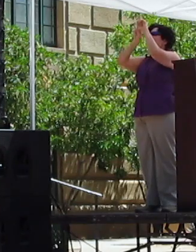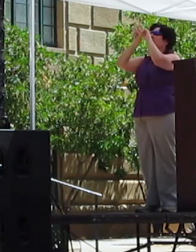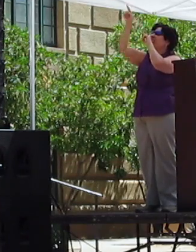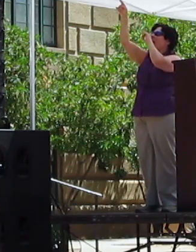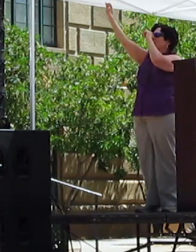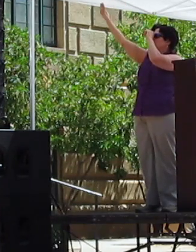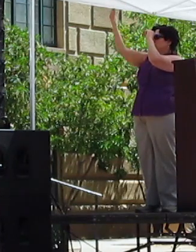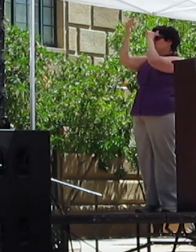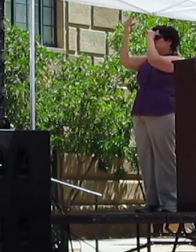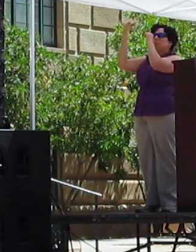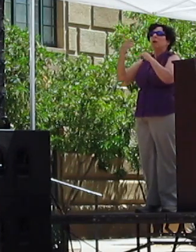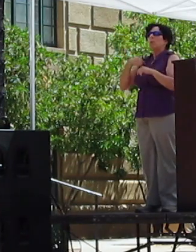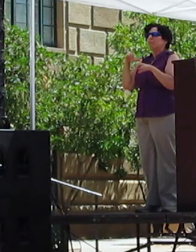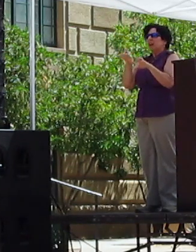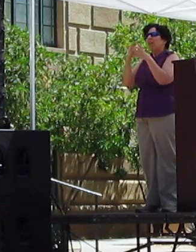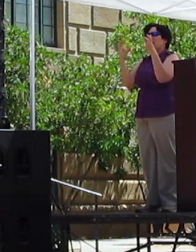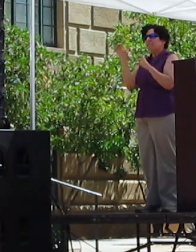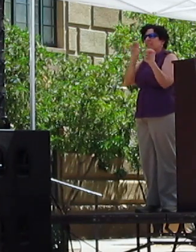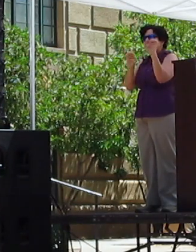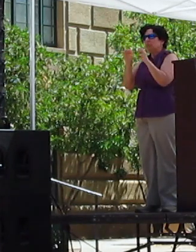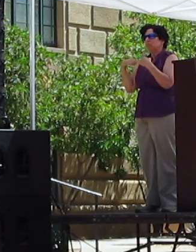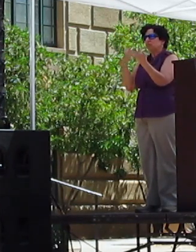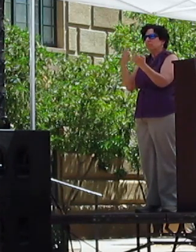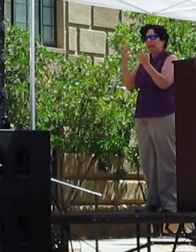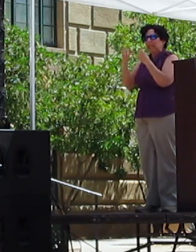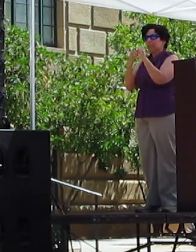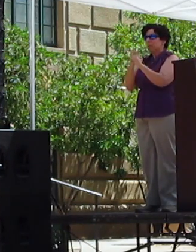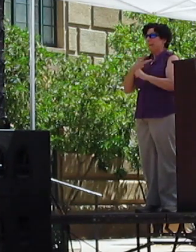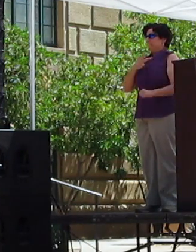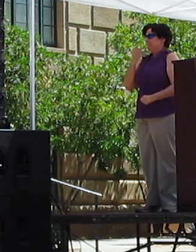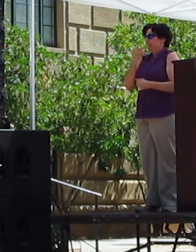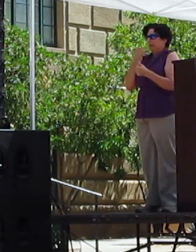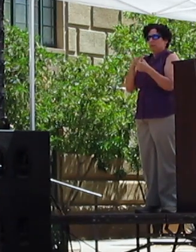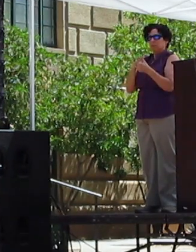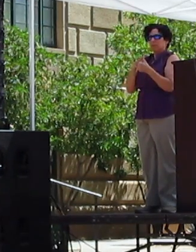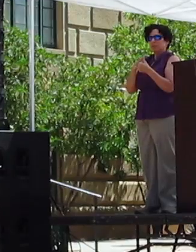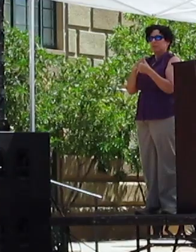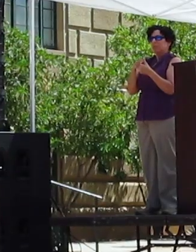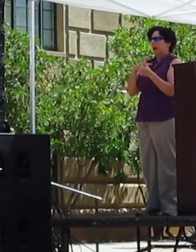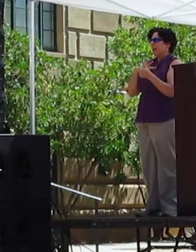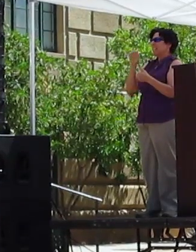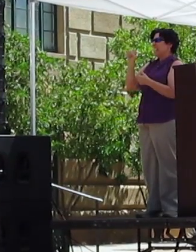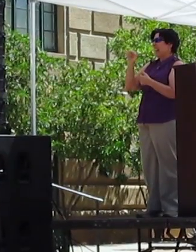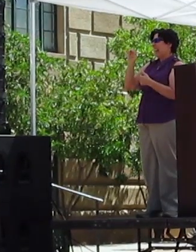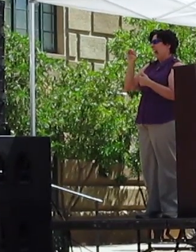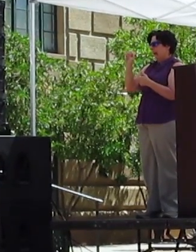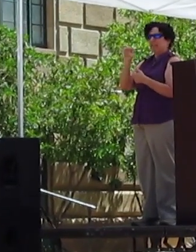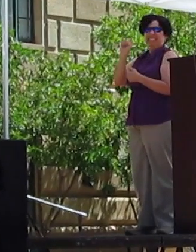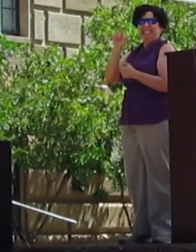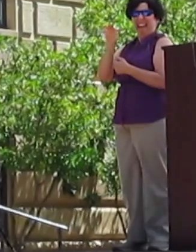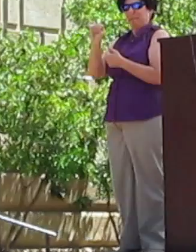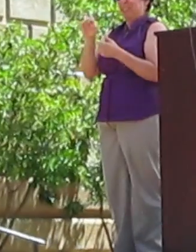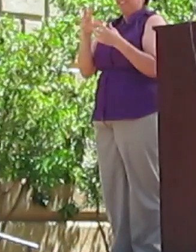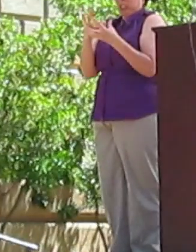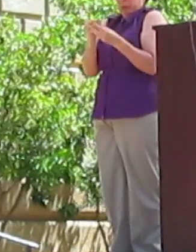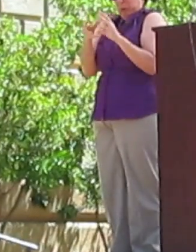done a lot of great science experiments over the years. Some of my favorites include things like slime. Slime is really fun and squishy to play with, but